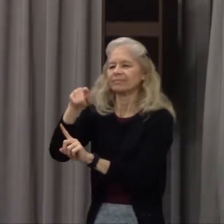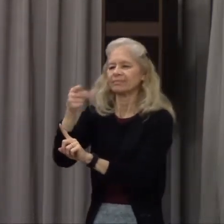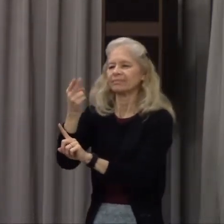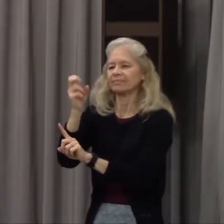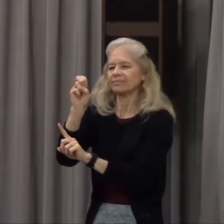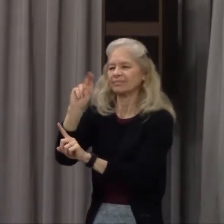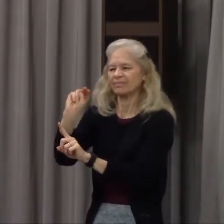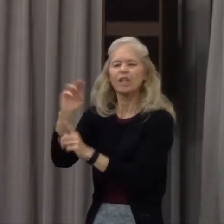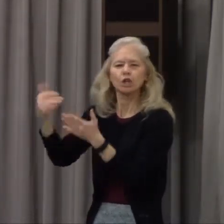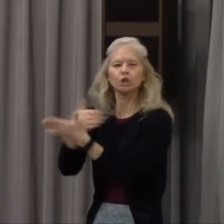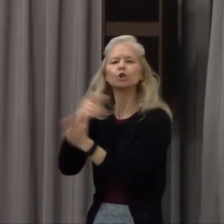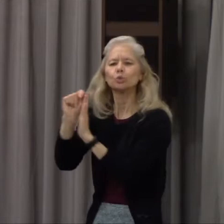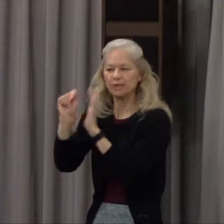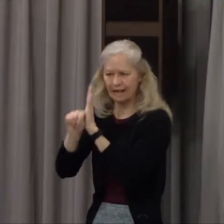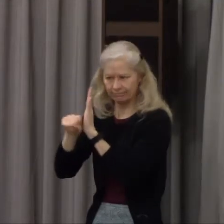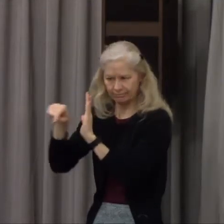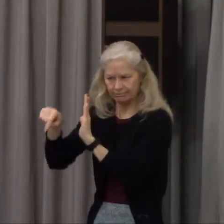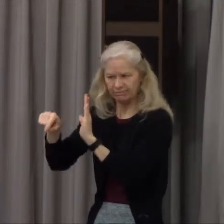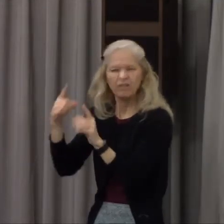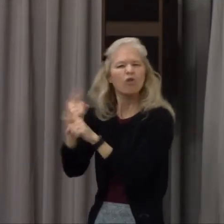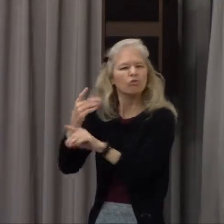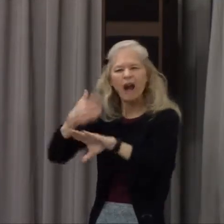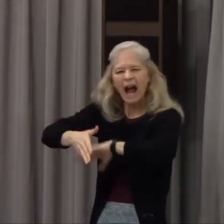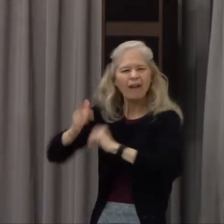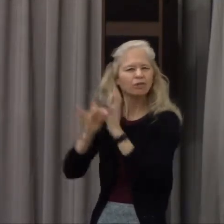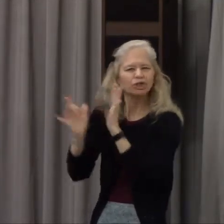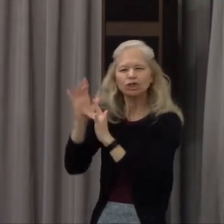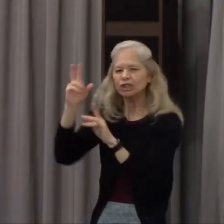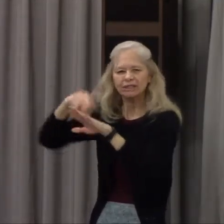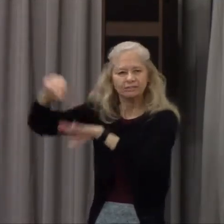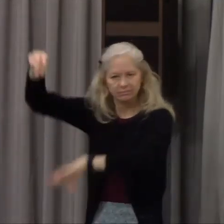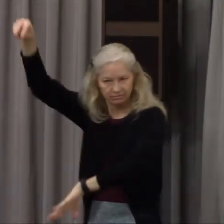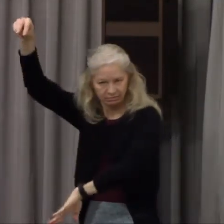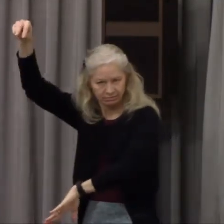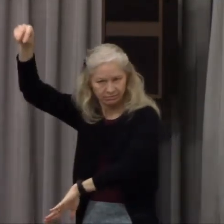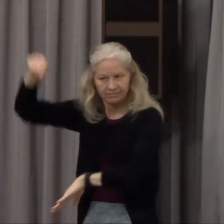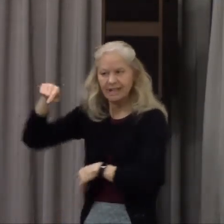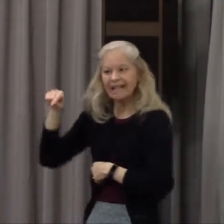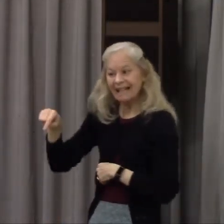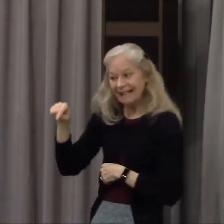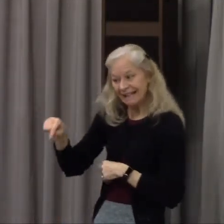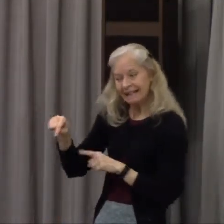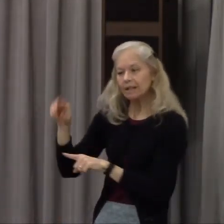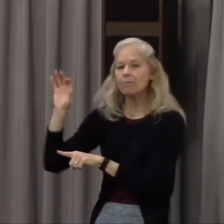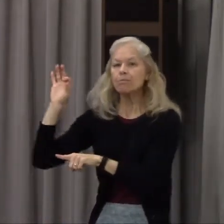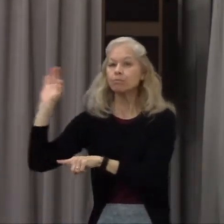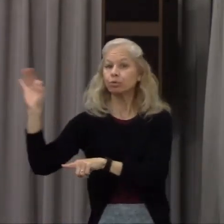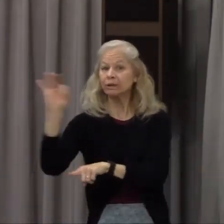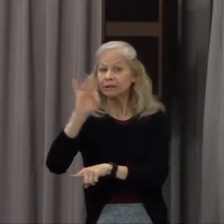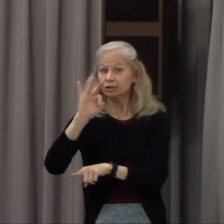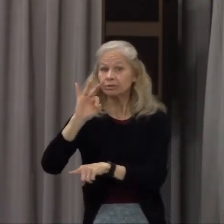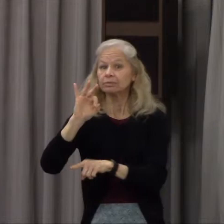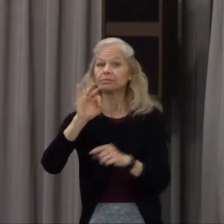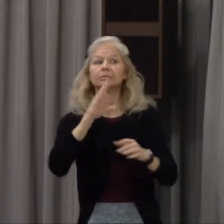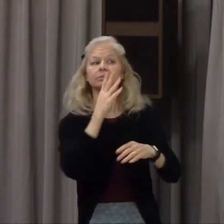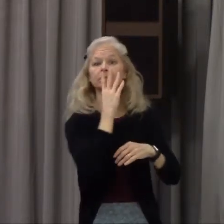Stephen winded down that sermon, Acts 7:52. Which of the prophets have not your fathers